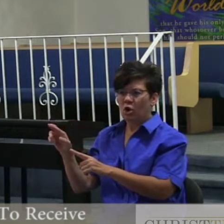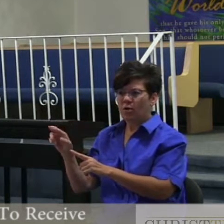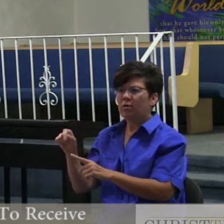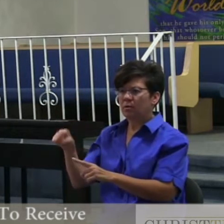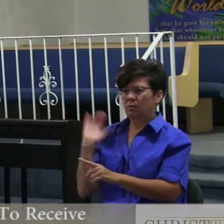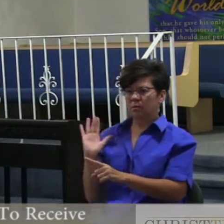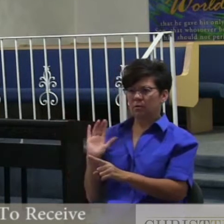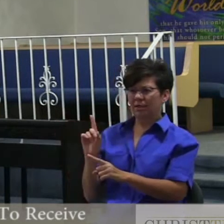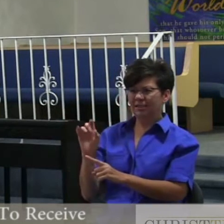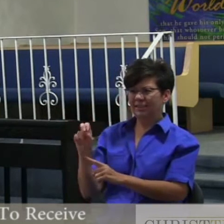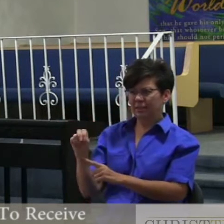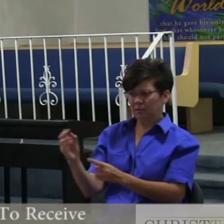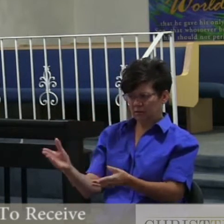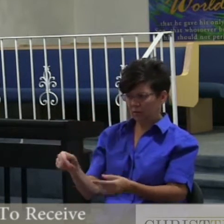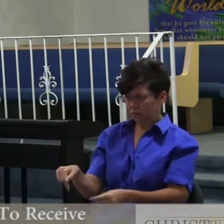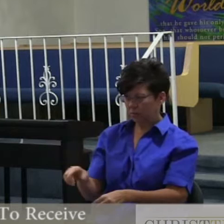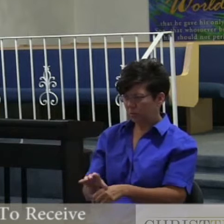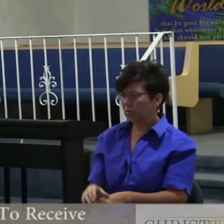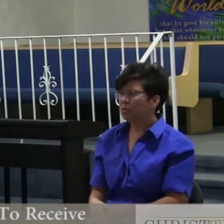the church.